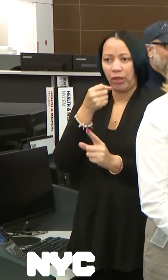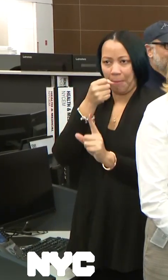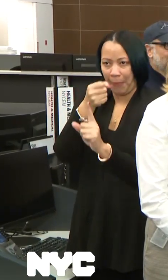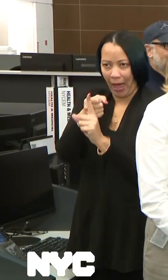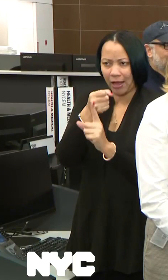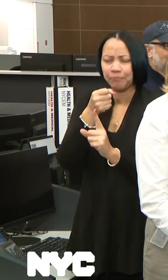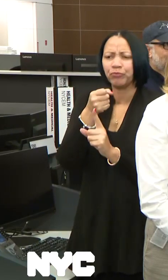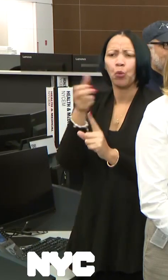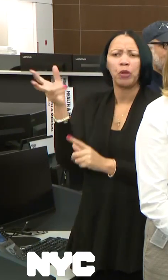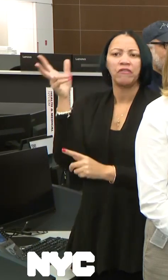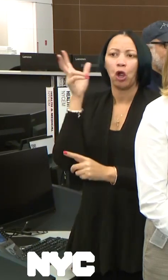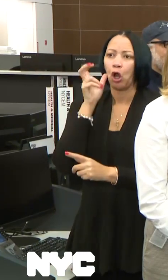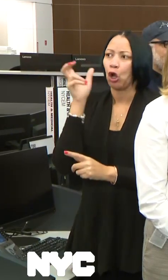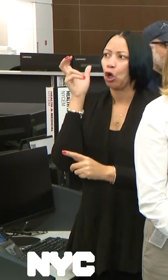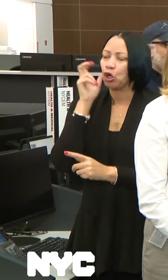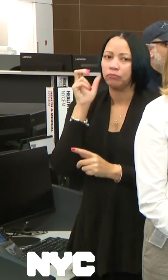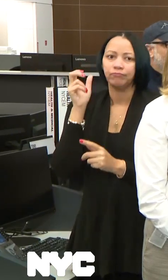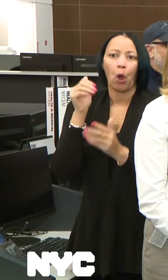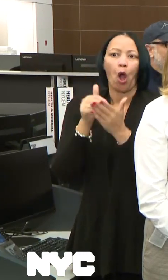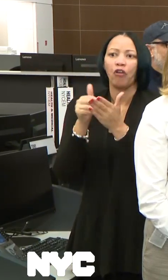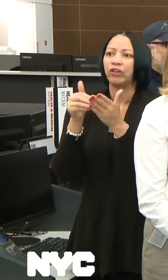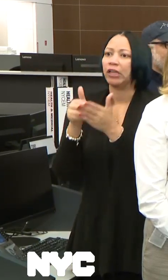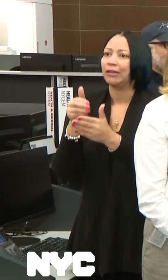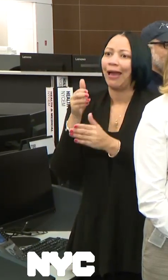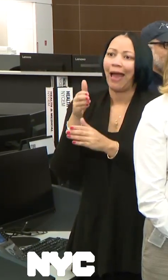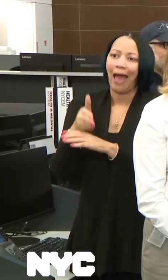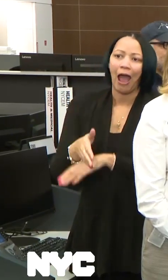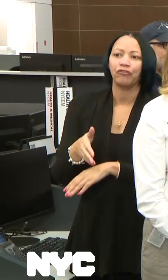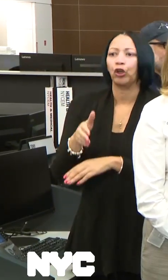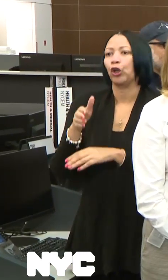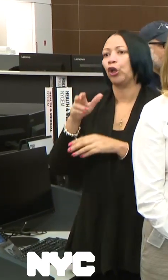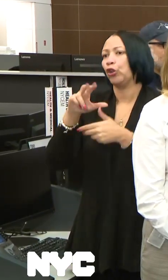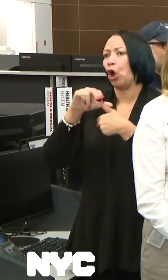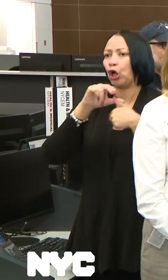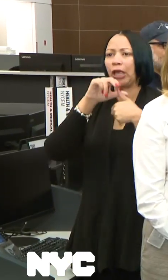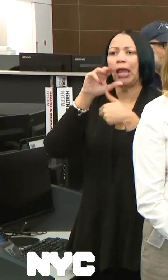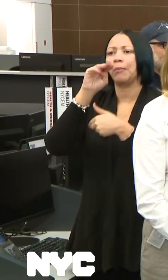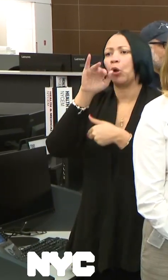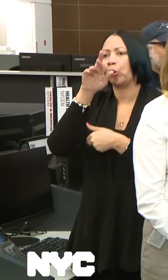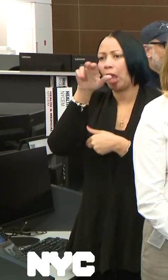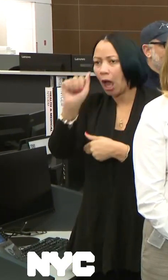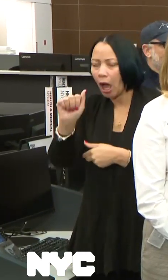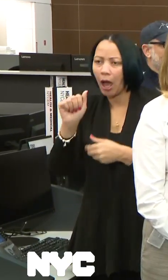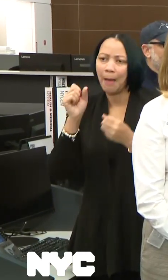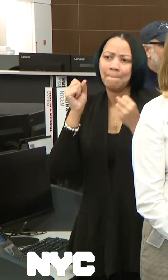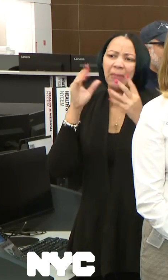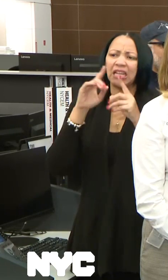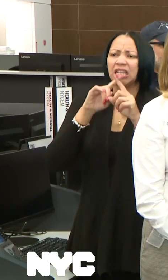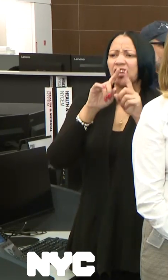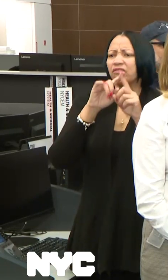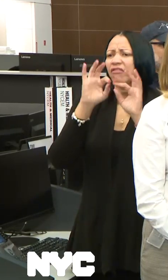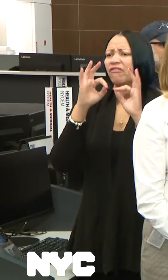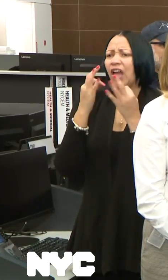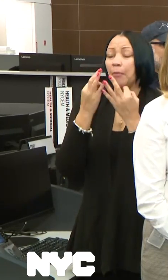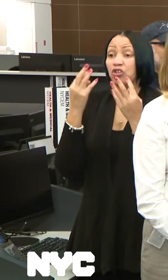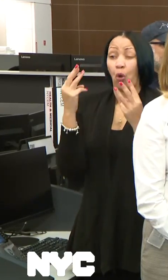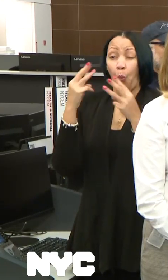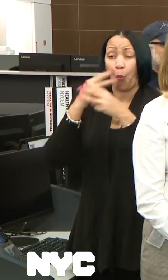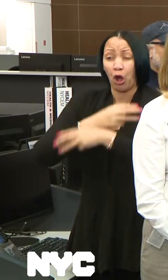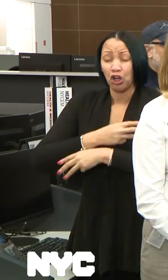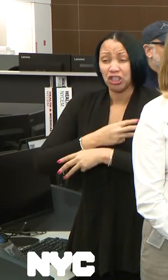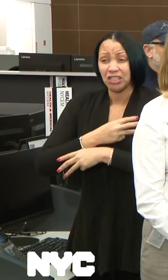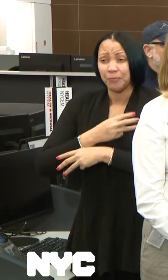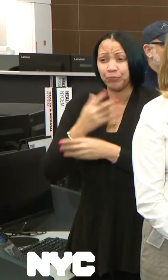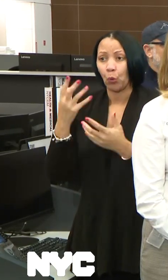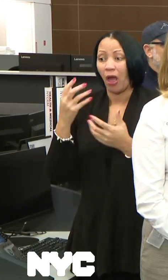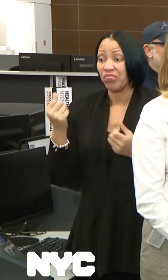so much all over Puerto Rico after Maria. We heard it from families here. One of the worst parts of it was